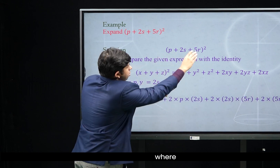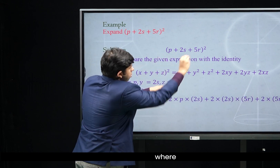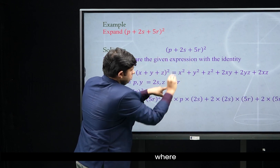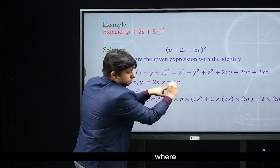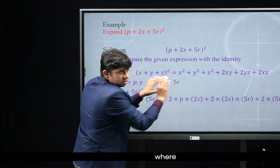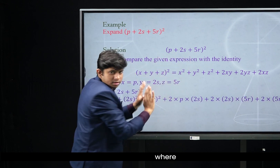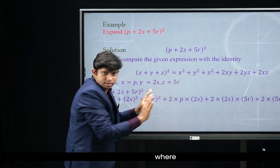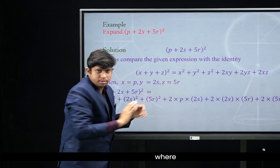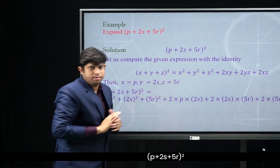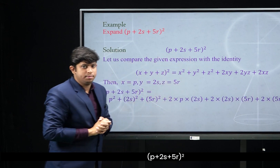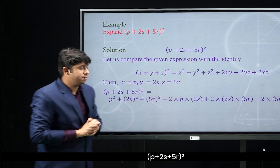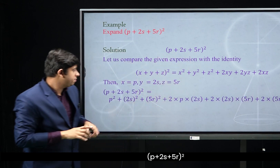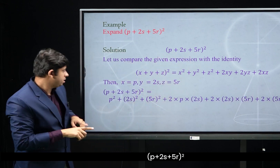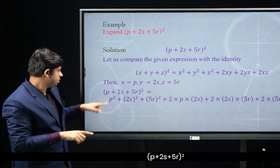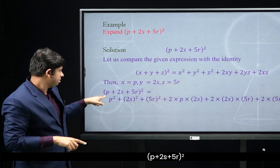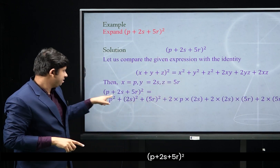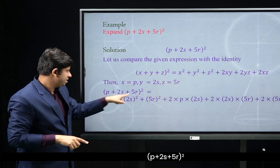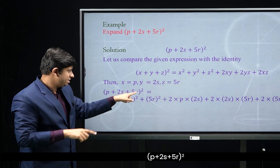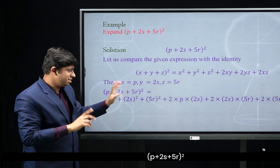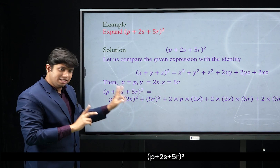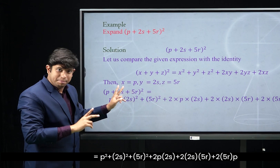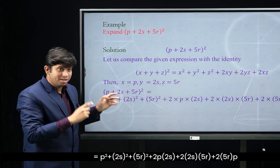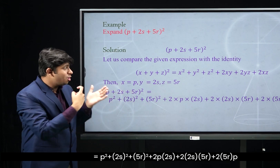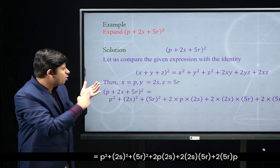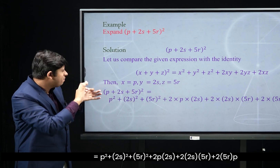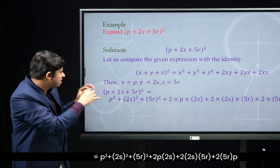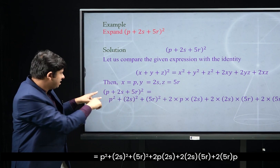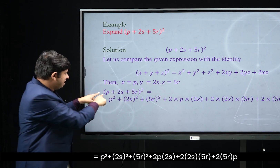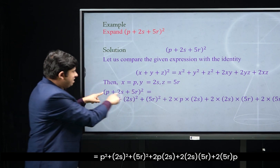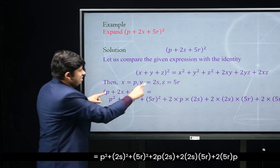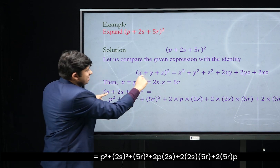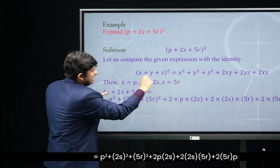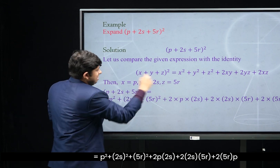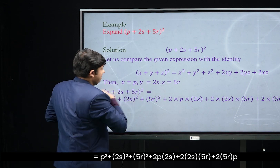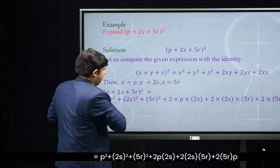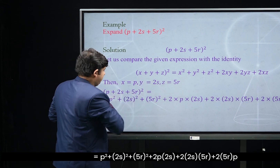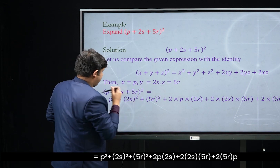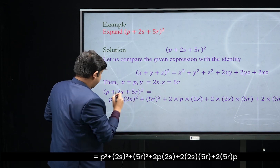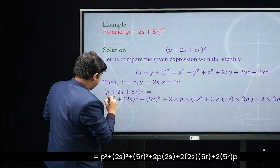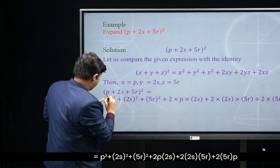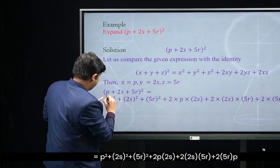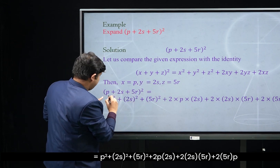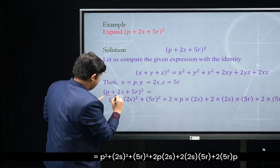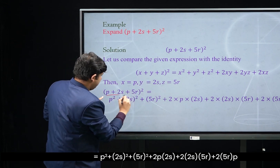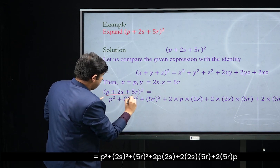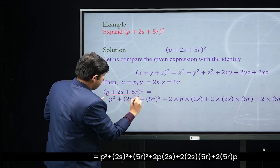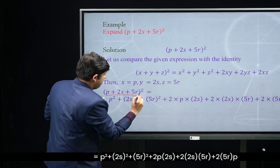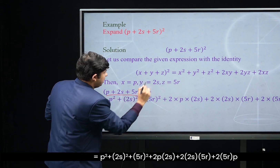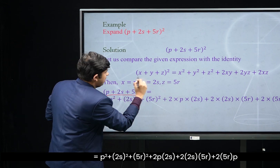Where p plus 2s plus 5r whole square is equal to p square plus 2s whole square plus 5r whole square plus 2p into